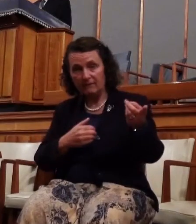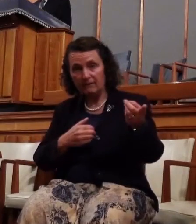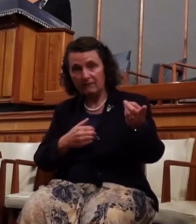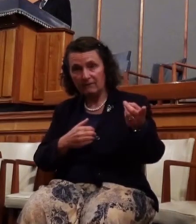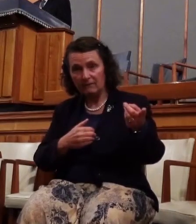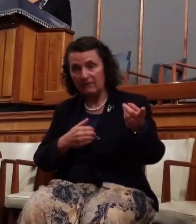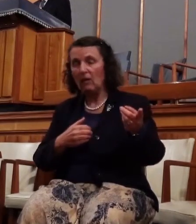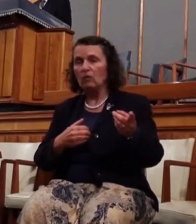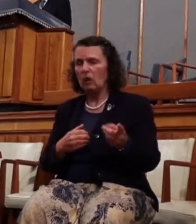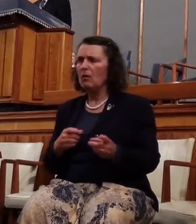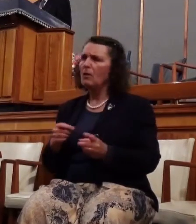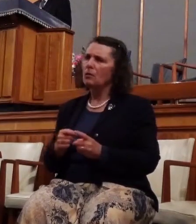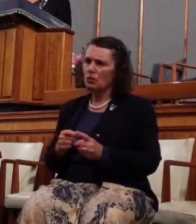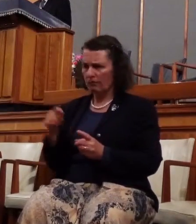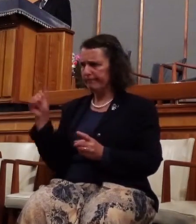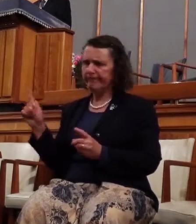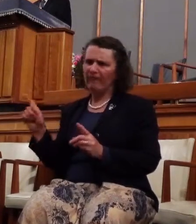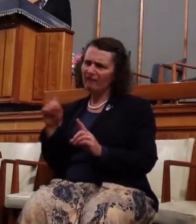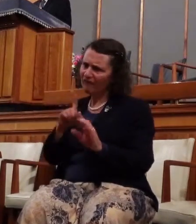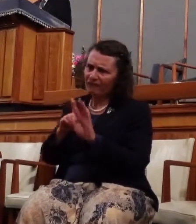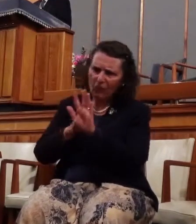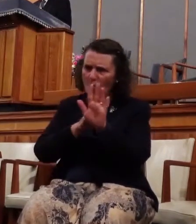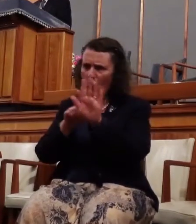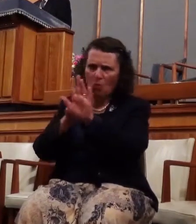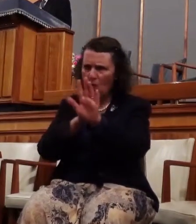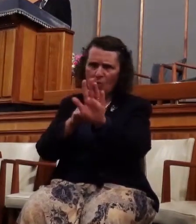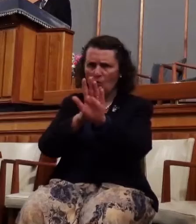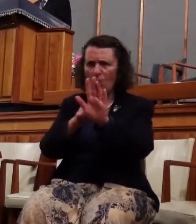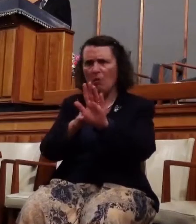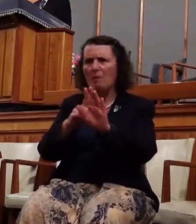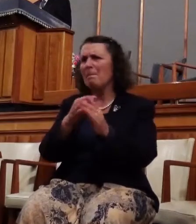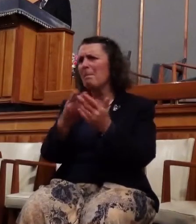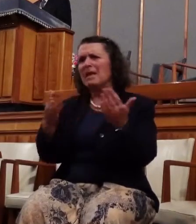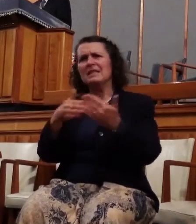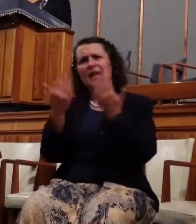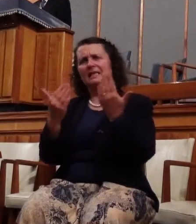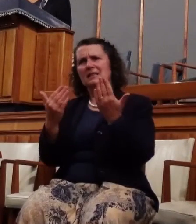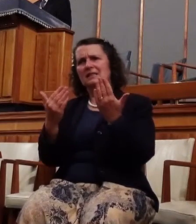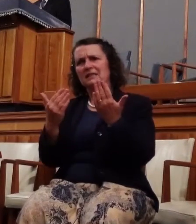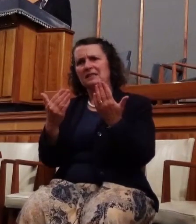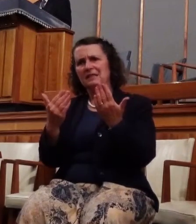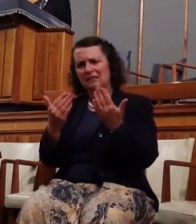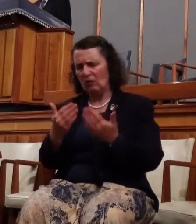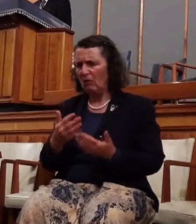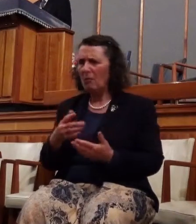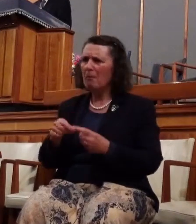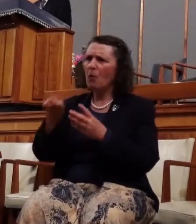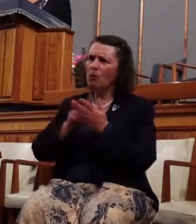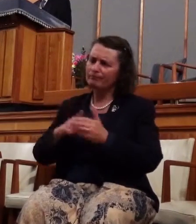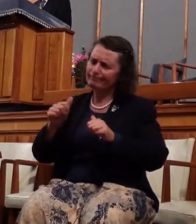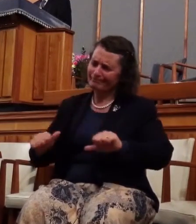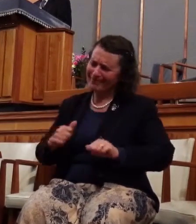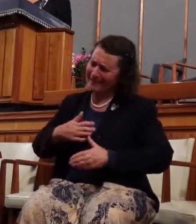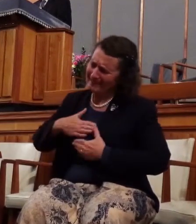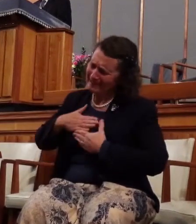grieved, turned and said to the Spirit, I command thee in the name of Jesus Christ to come out of her.